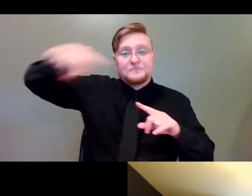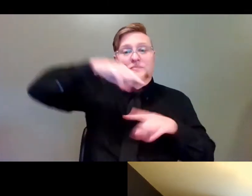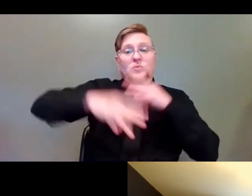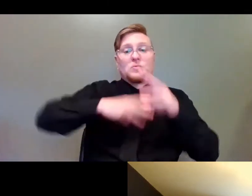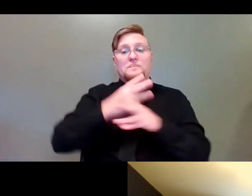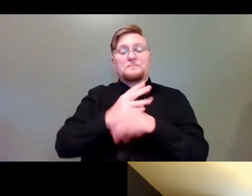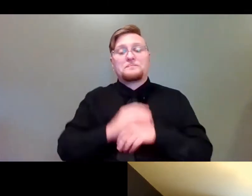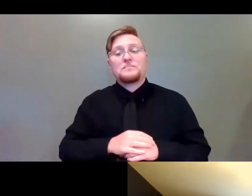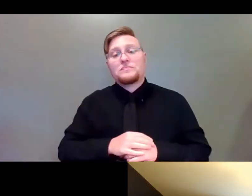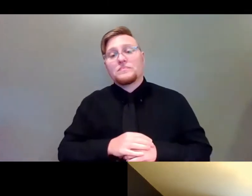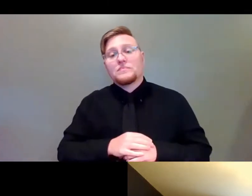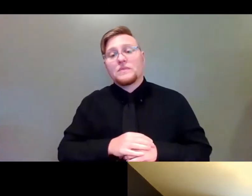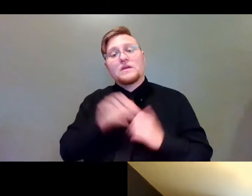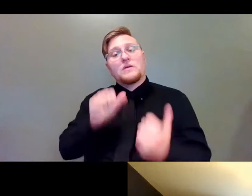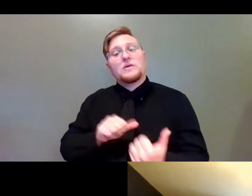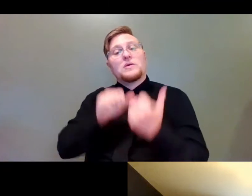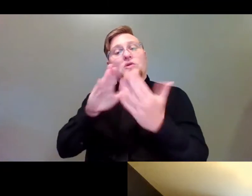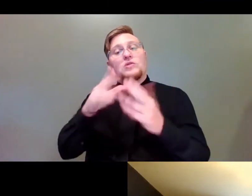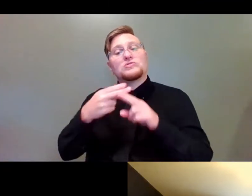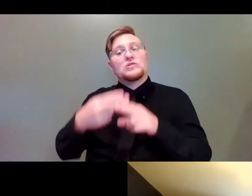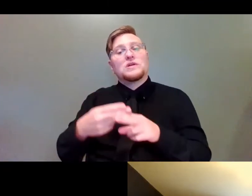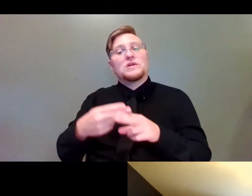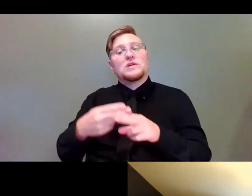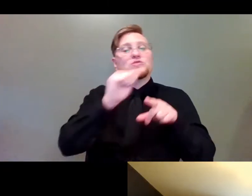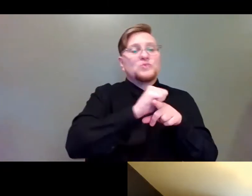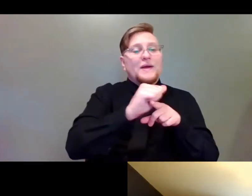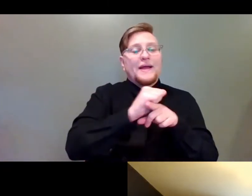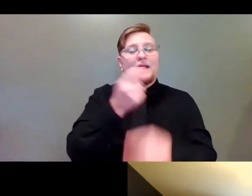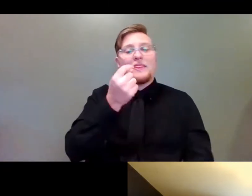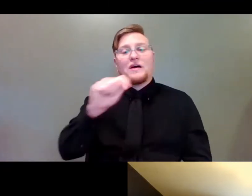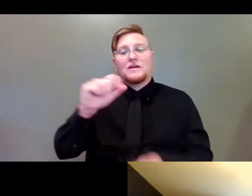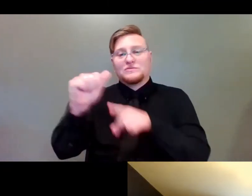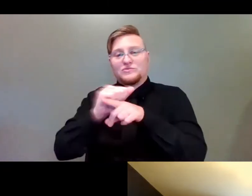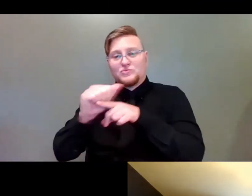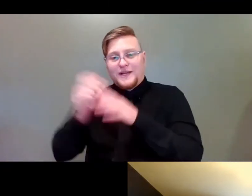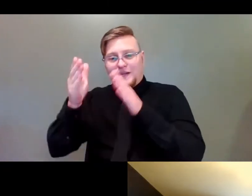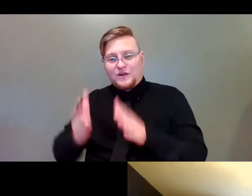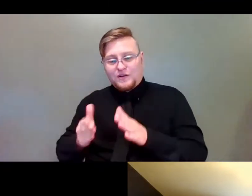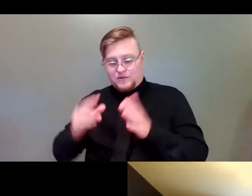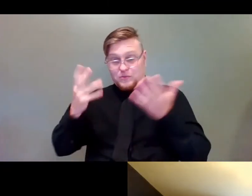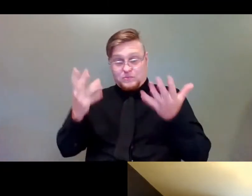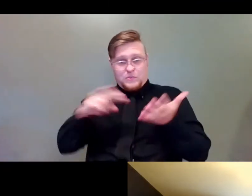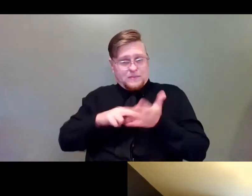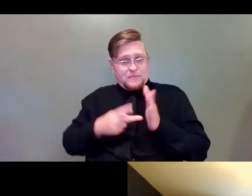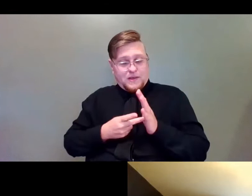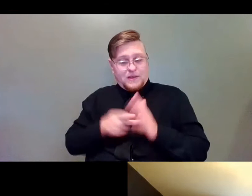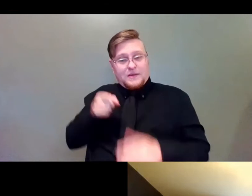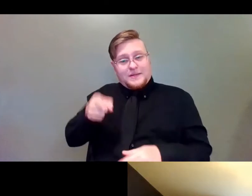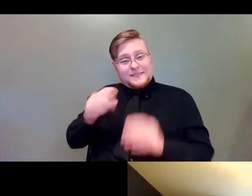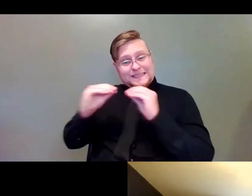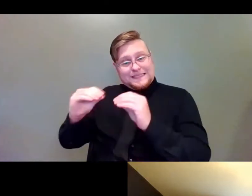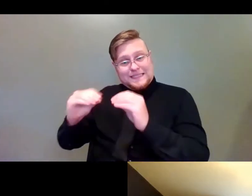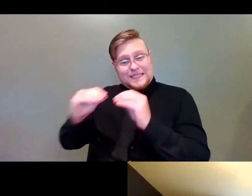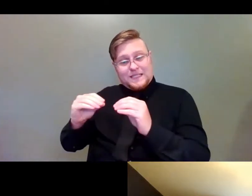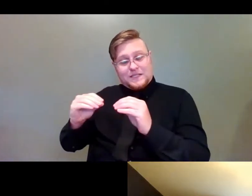these amazing disabled women leaders from around the world, they are going back to their communities, and we have a manual